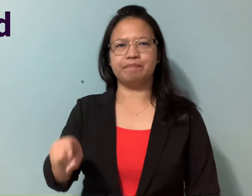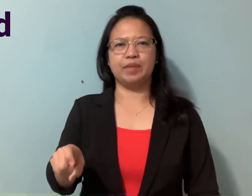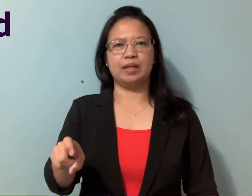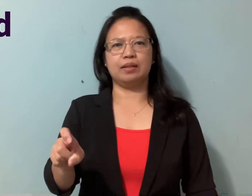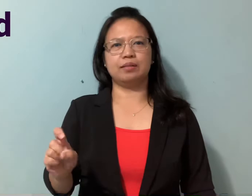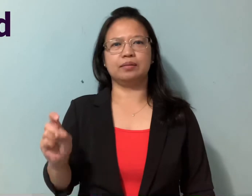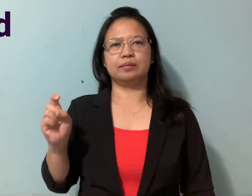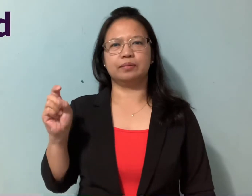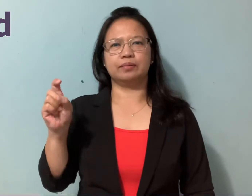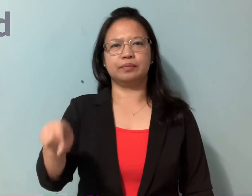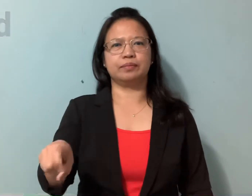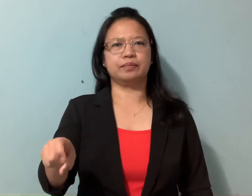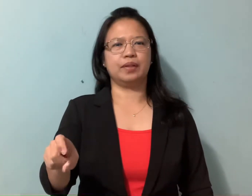Need. Need.